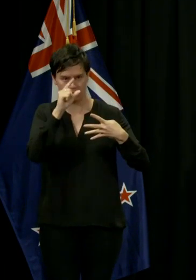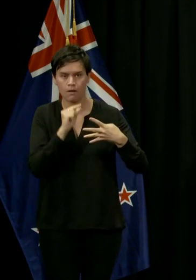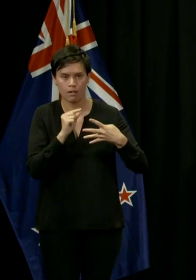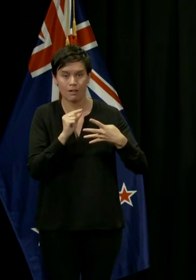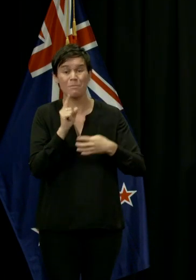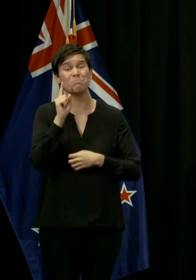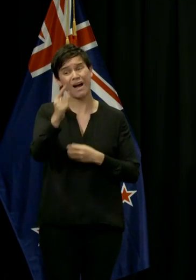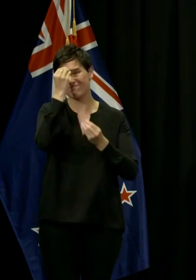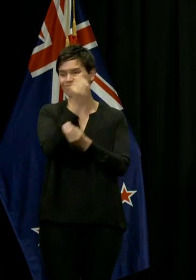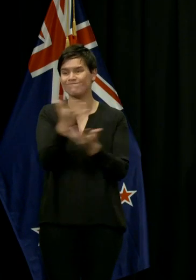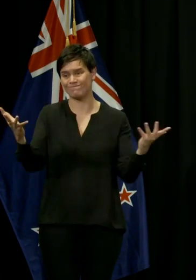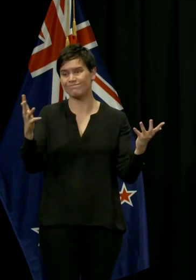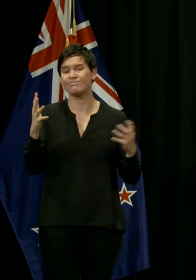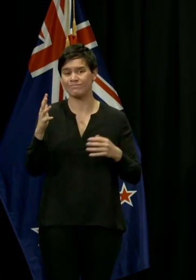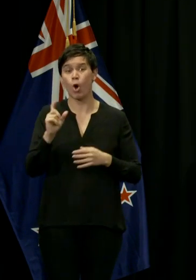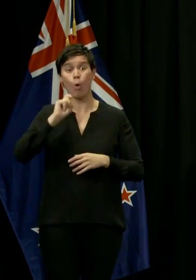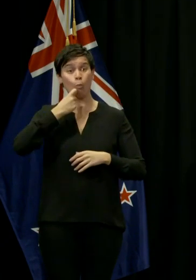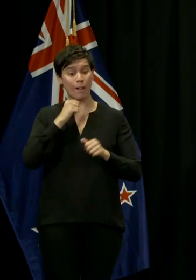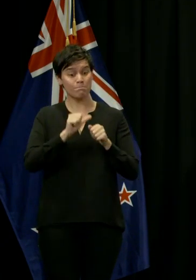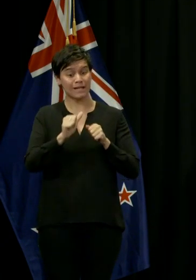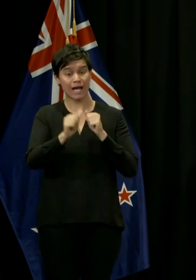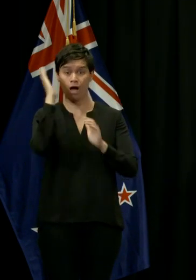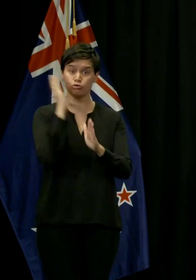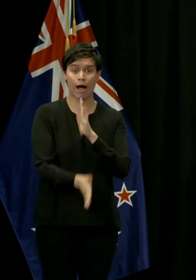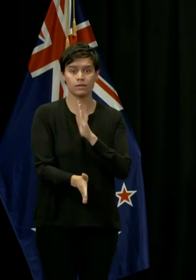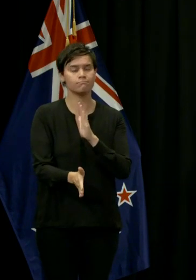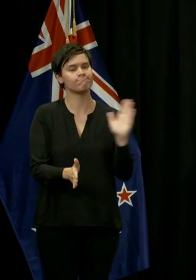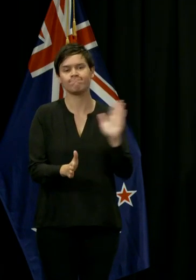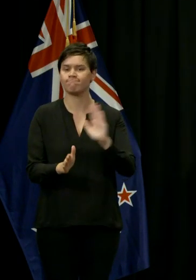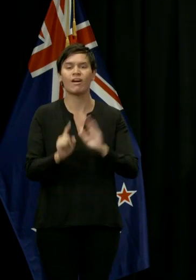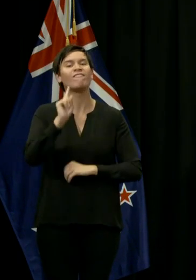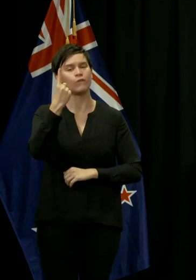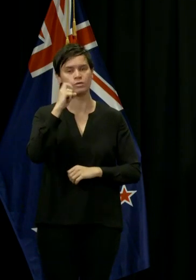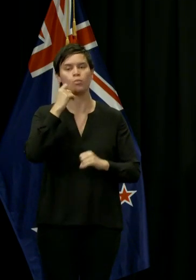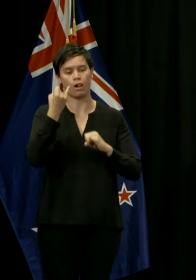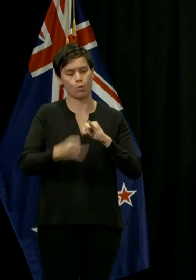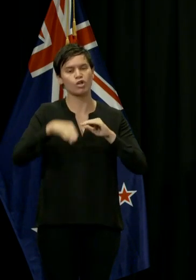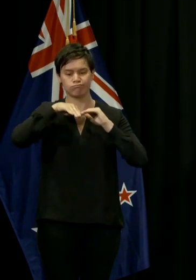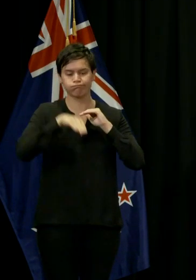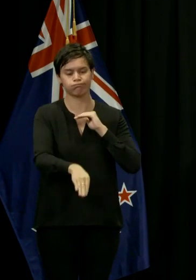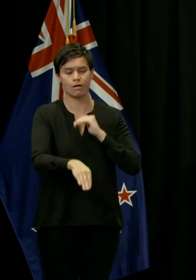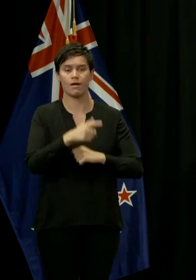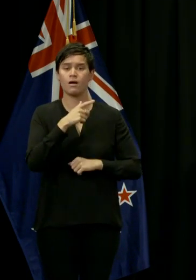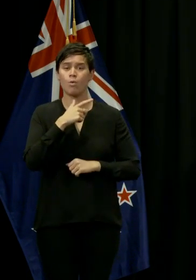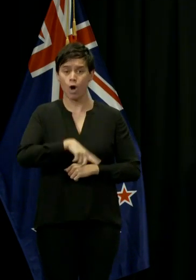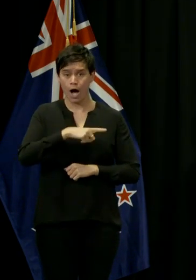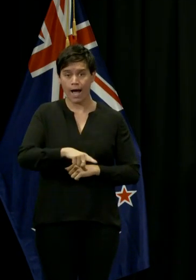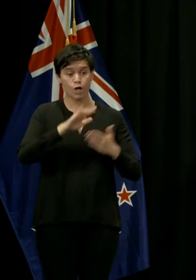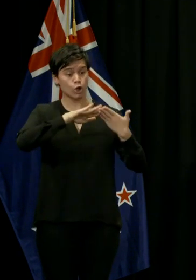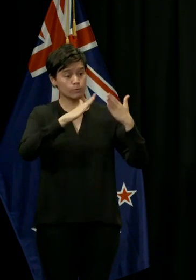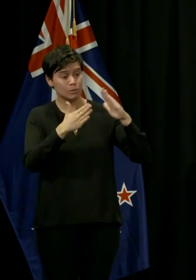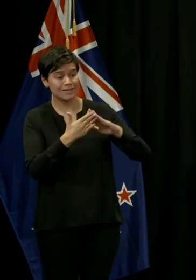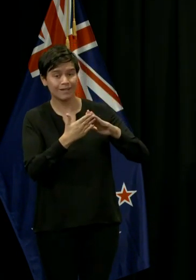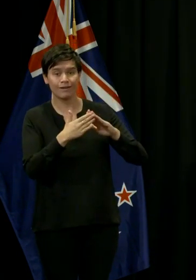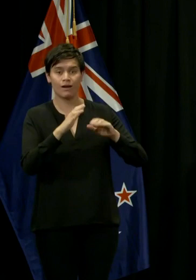before they look better. In the short term, the number of cases will likely rise because the virus is already in our community.